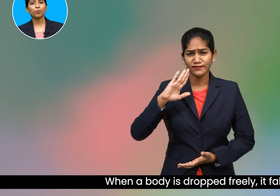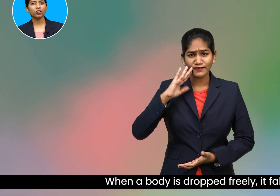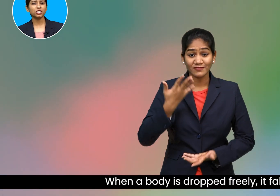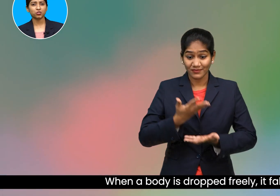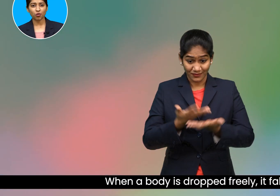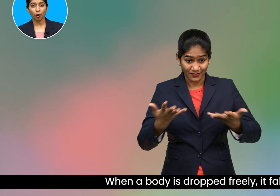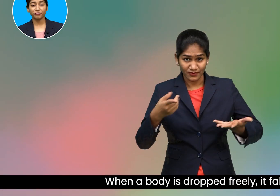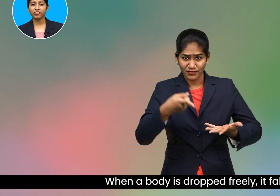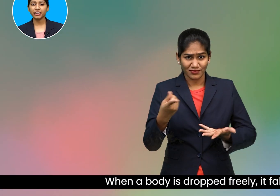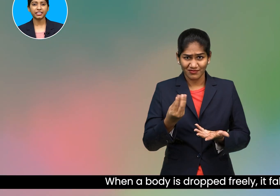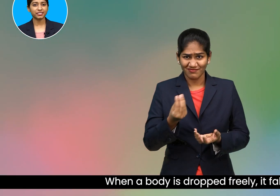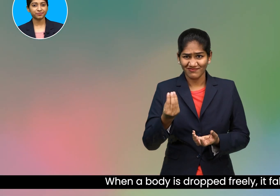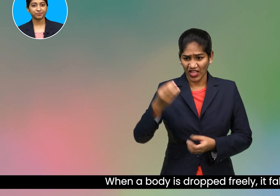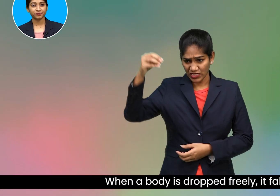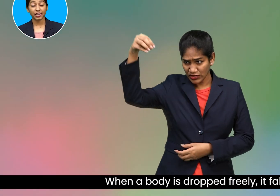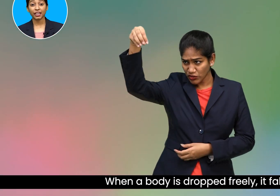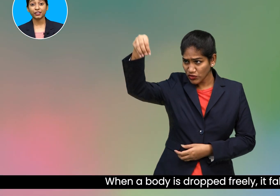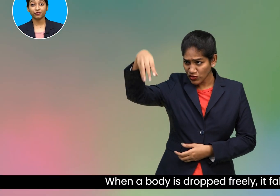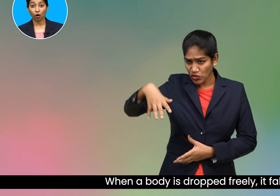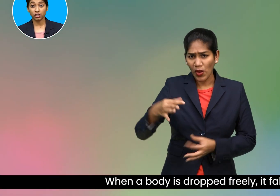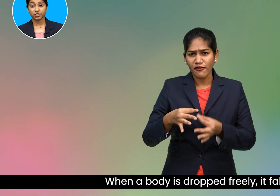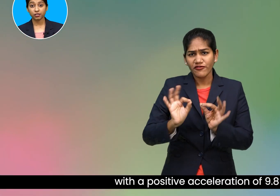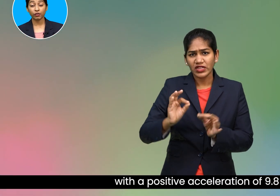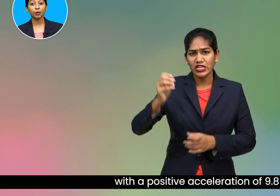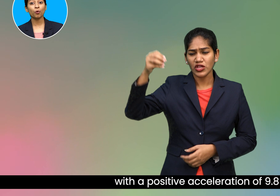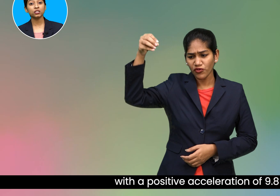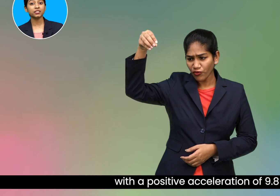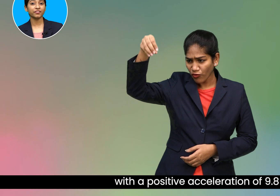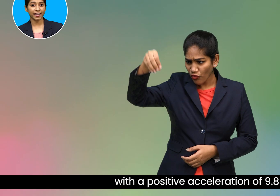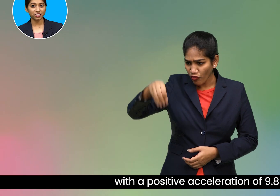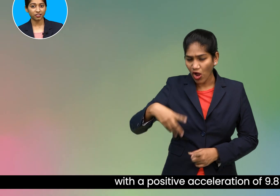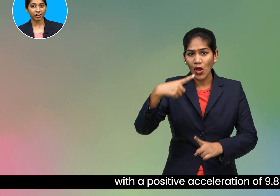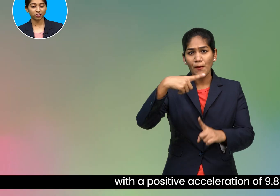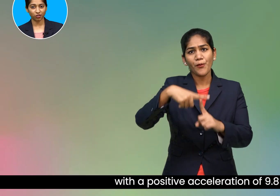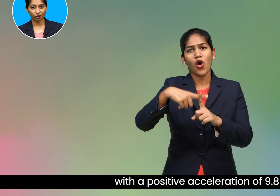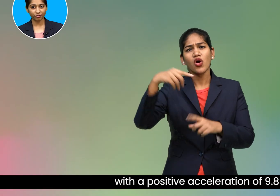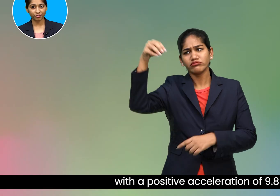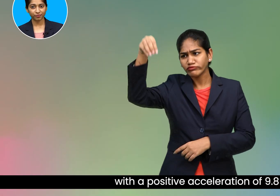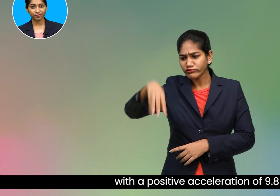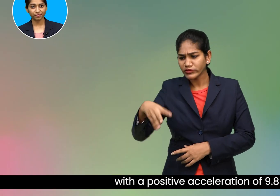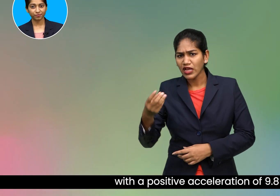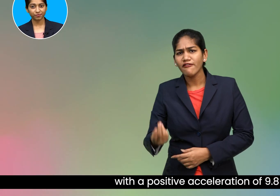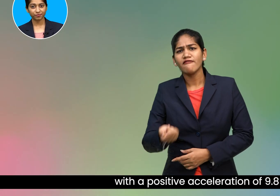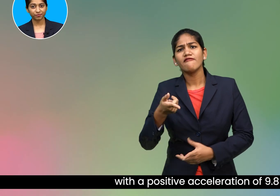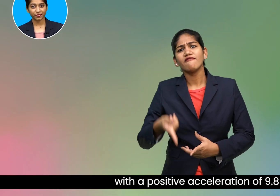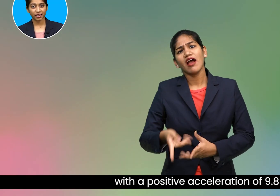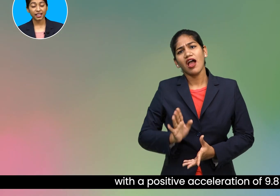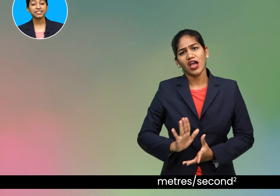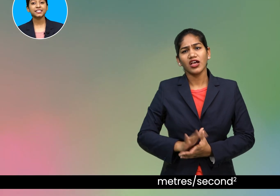When a body is dropped freely, it falls with a positive acceleration of